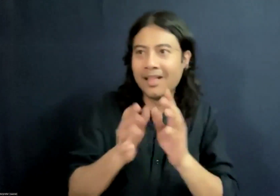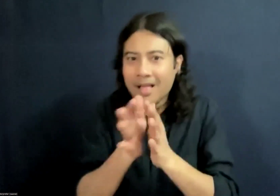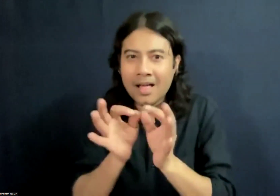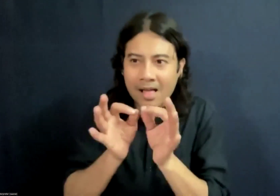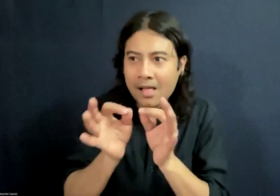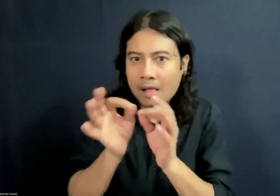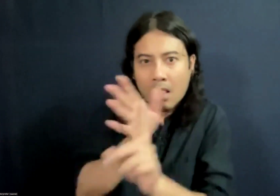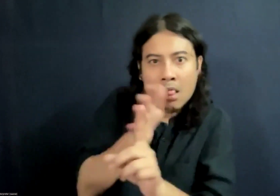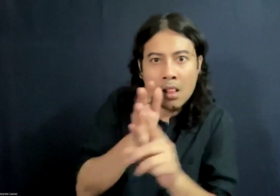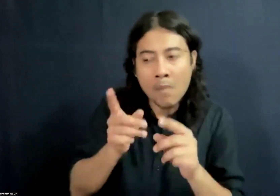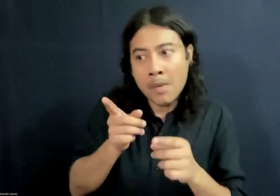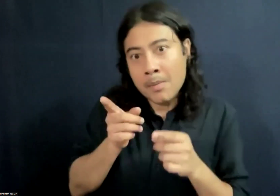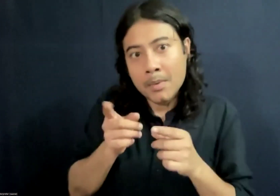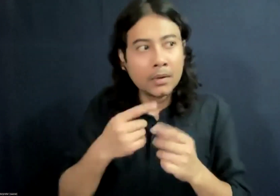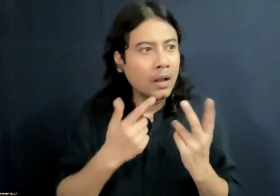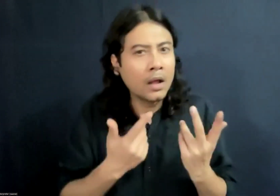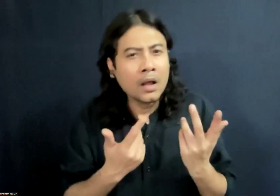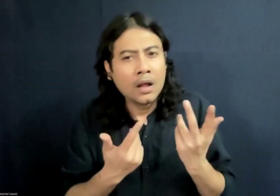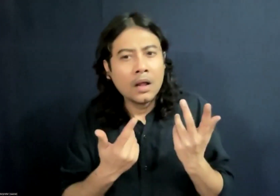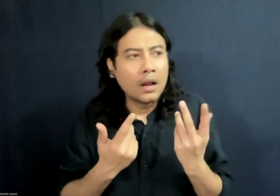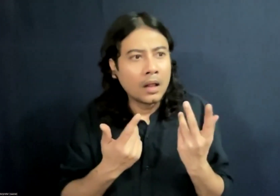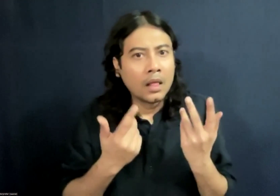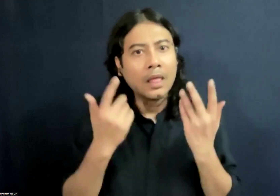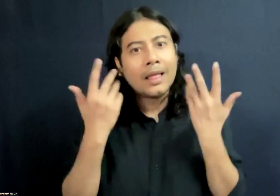of passion.